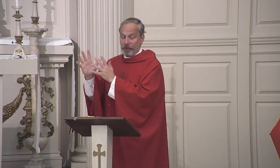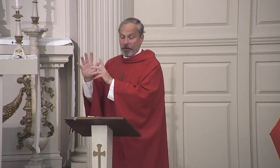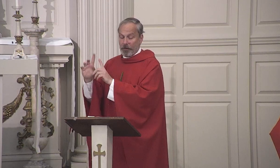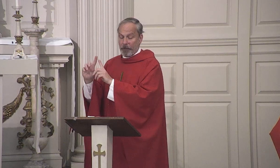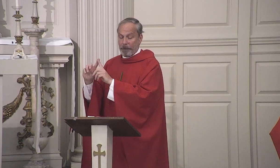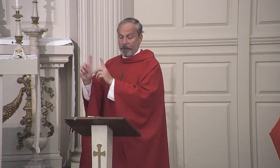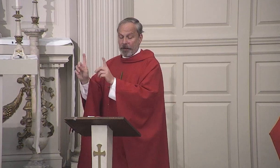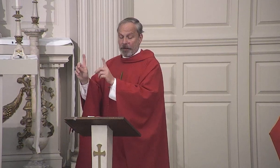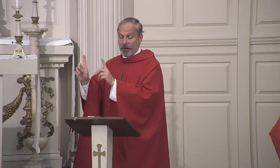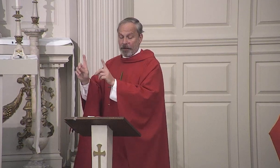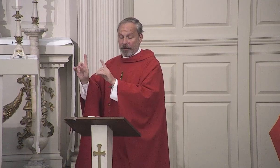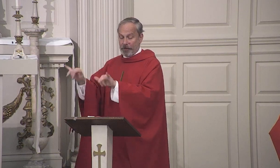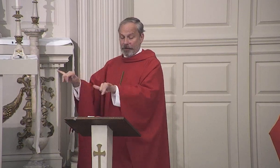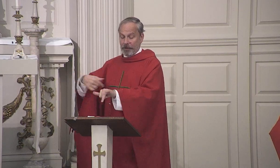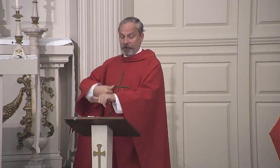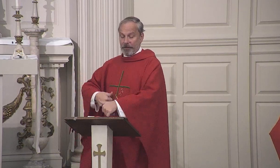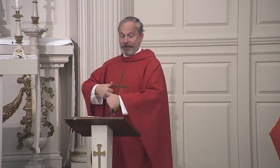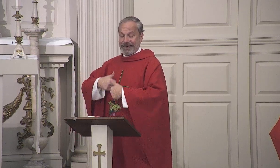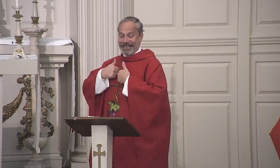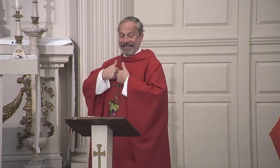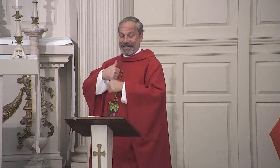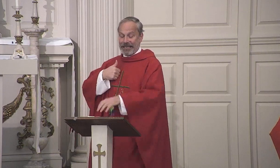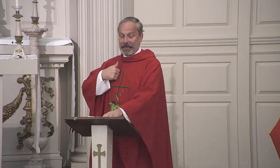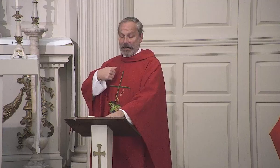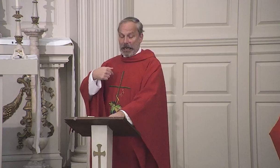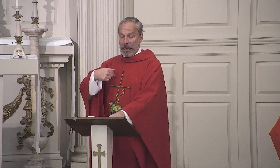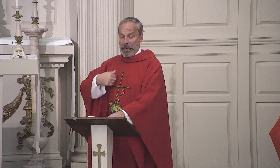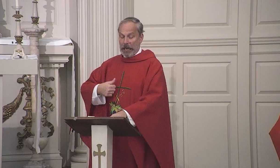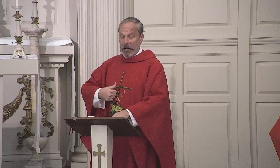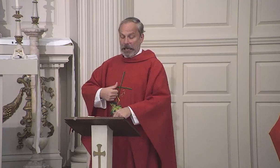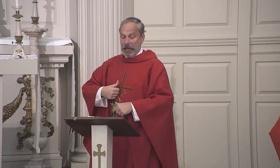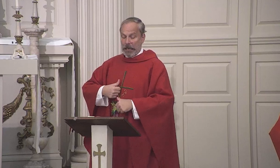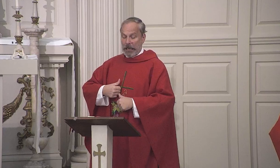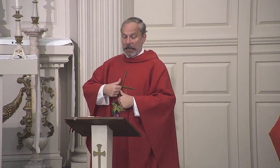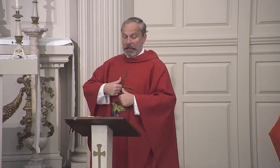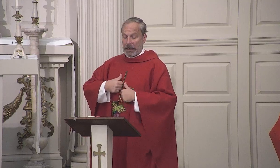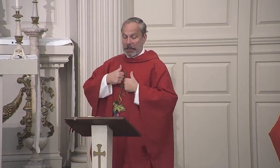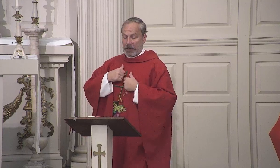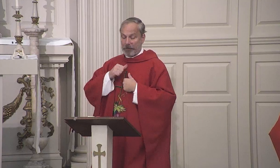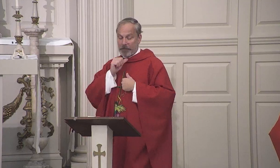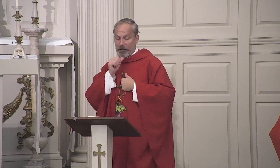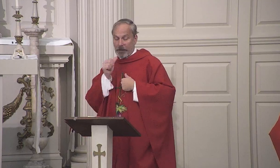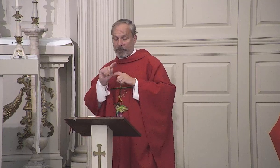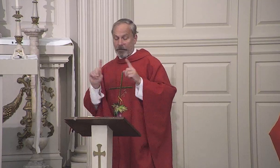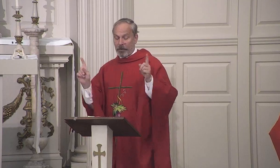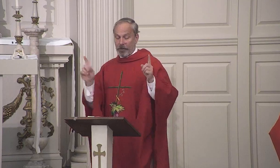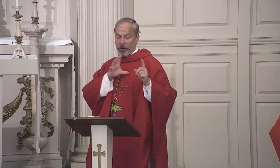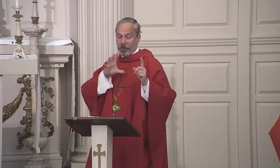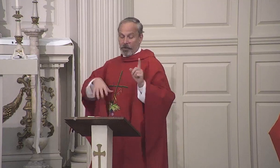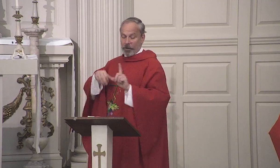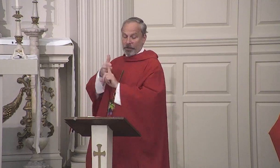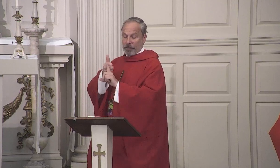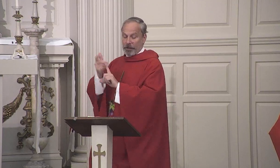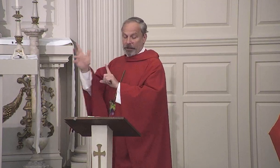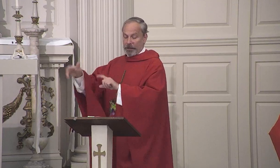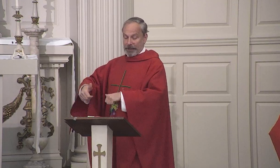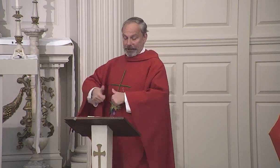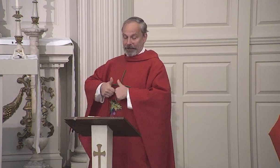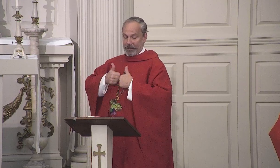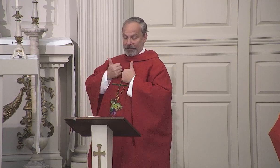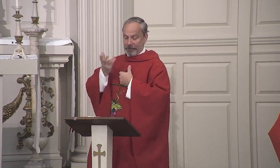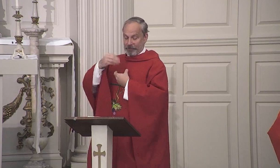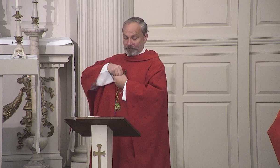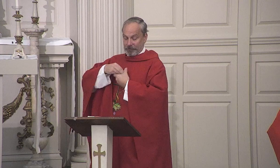I am crucified with Christ, yet live. No longer I,